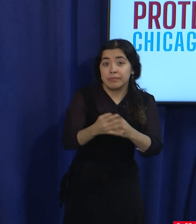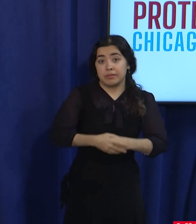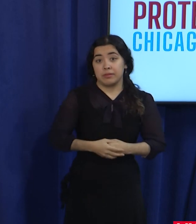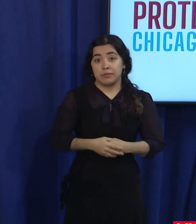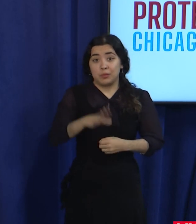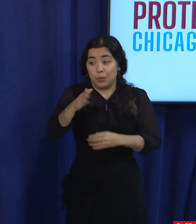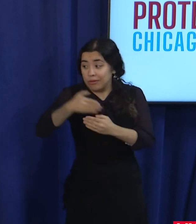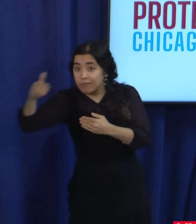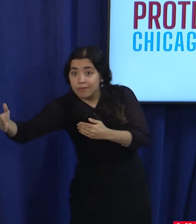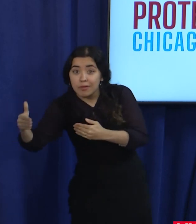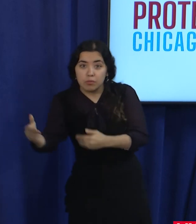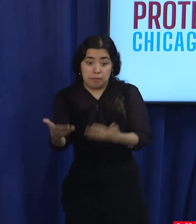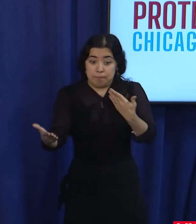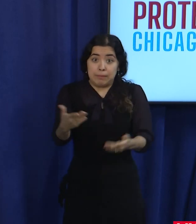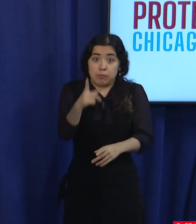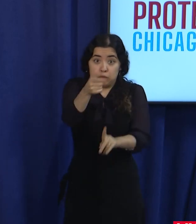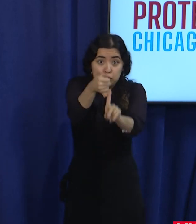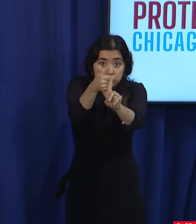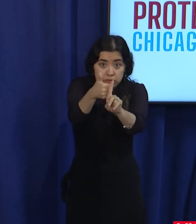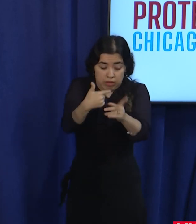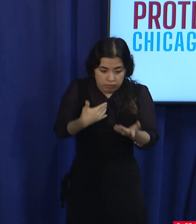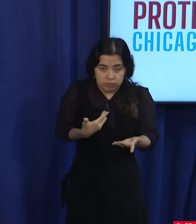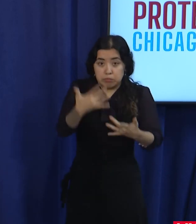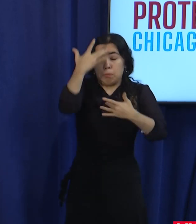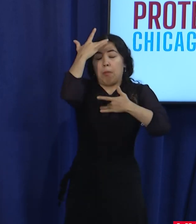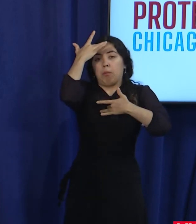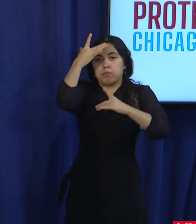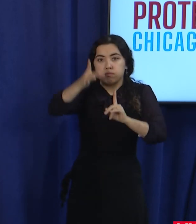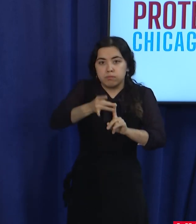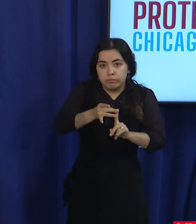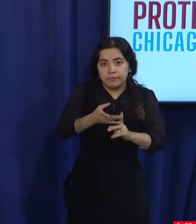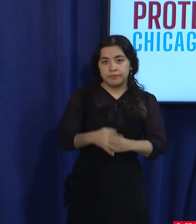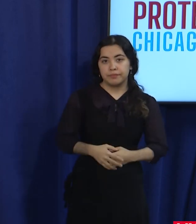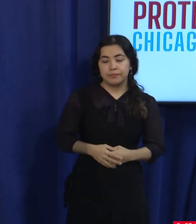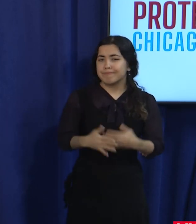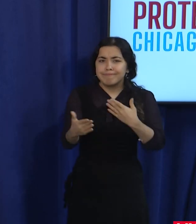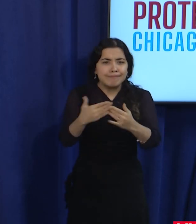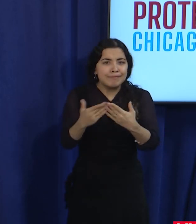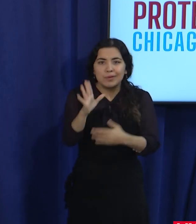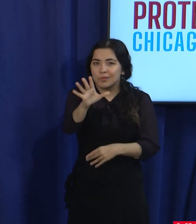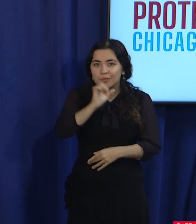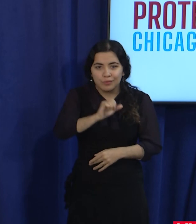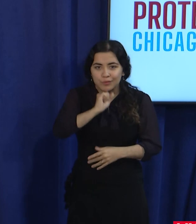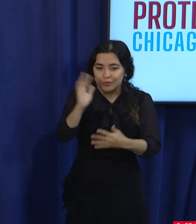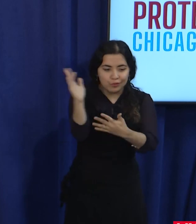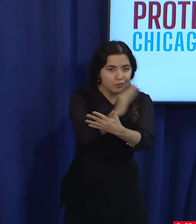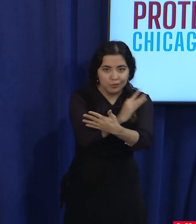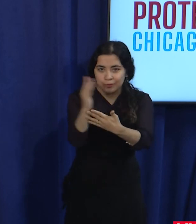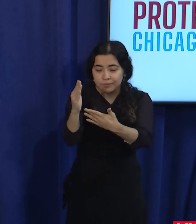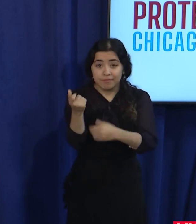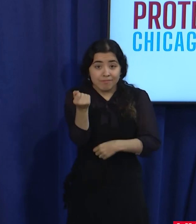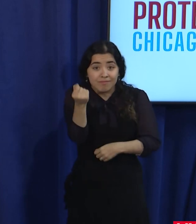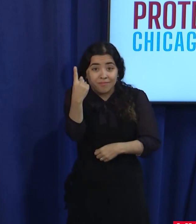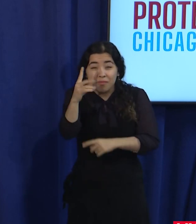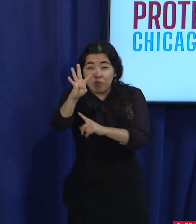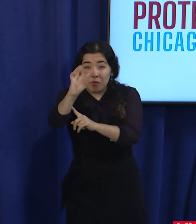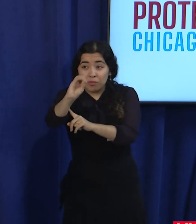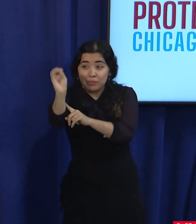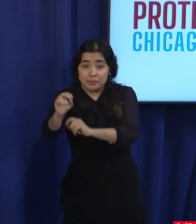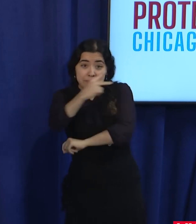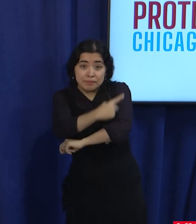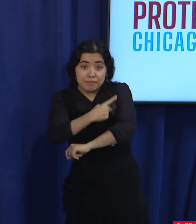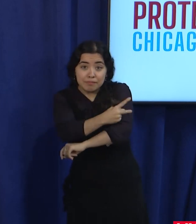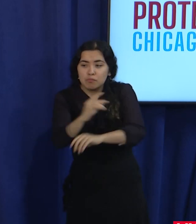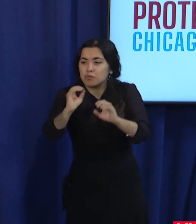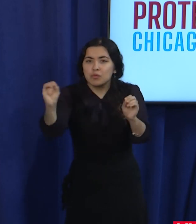be you, regardless of age. And this brings me to another point. About 40% of patients do not have symptoms at all. And this